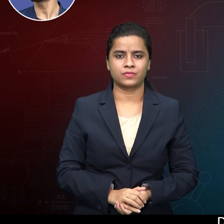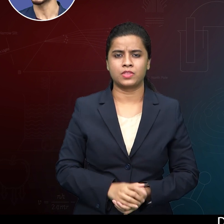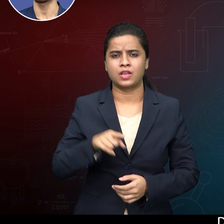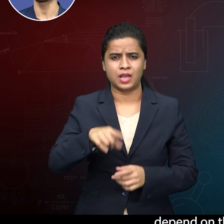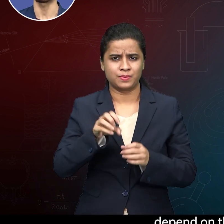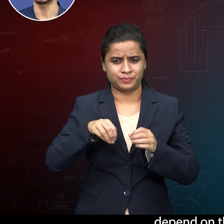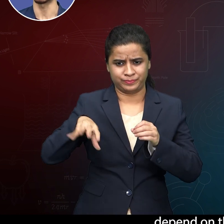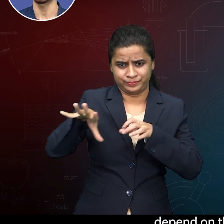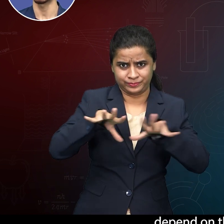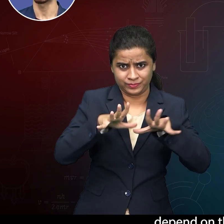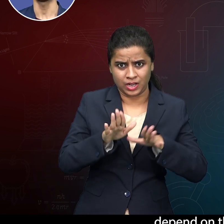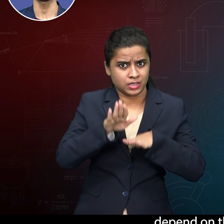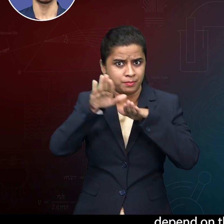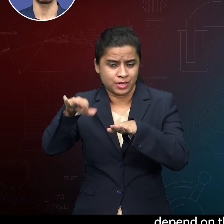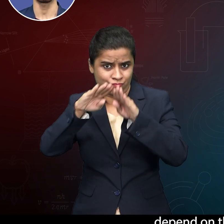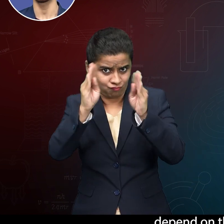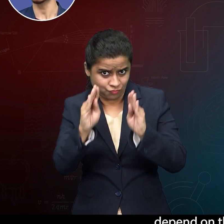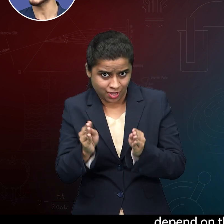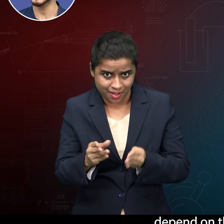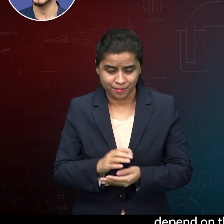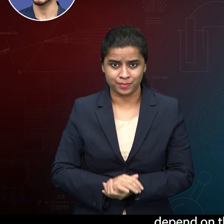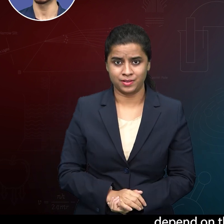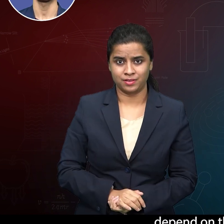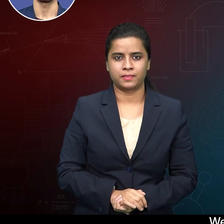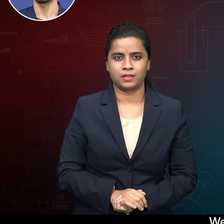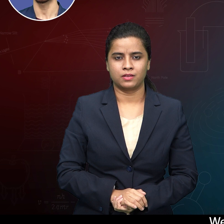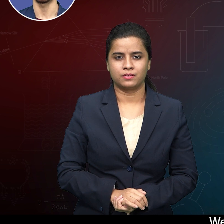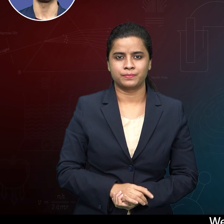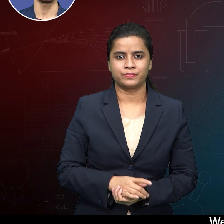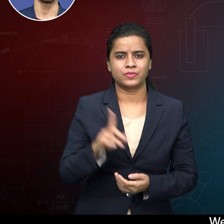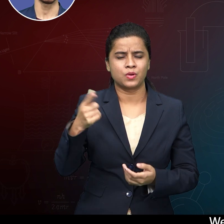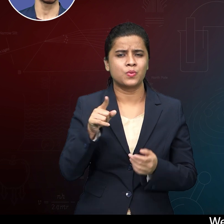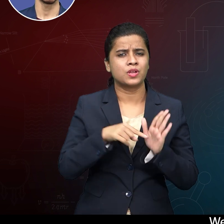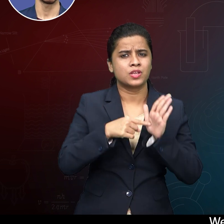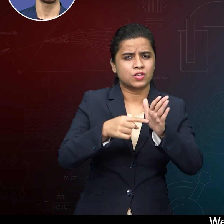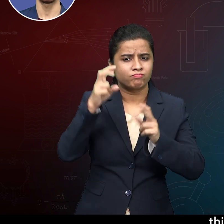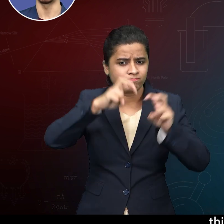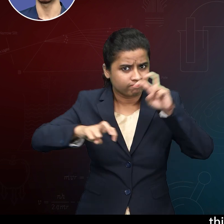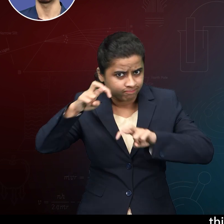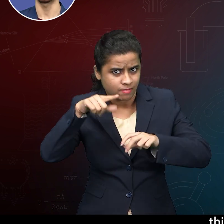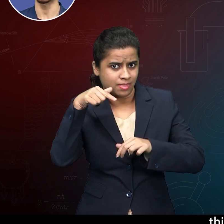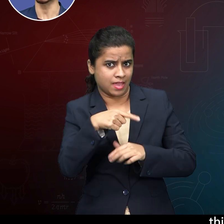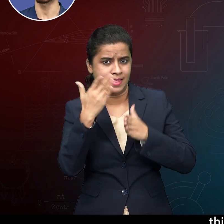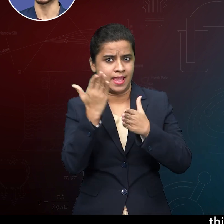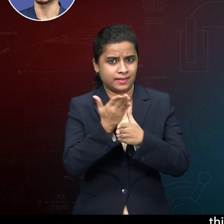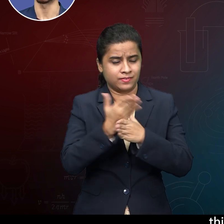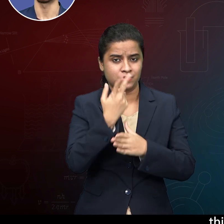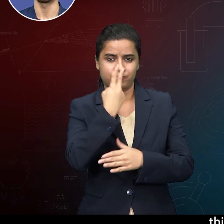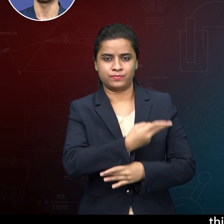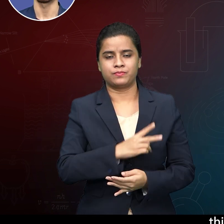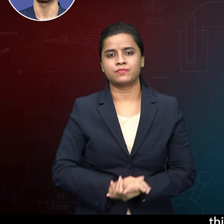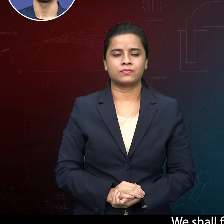Does the pattern depend on the shape of the conductor? We shall investigate this with an